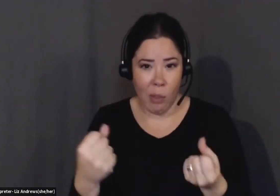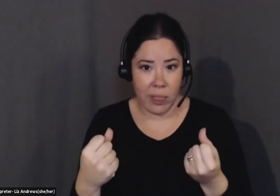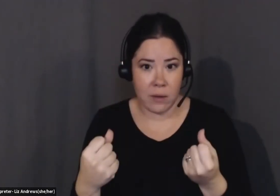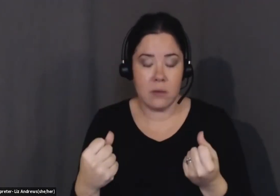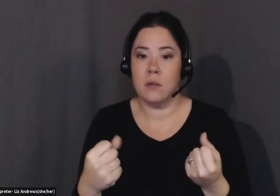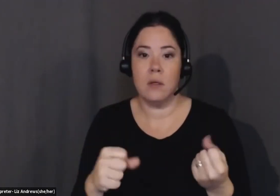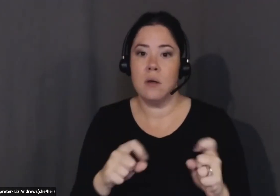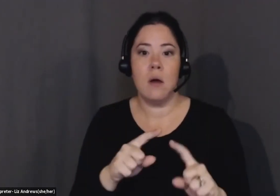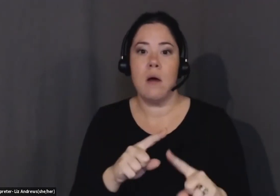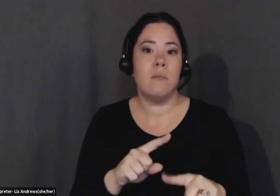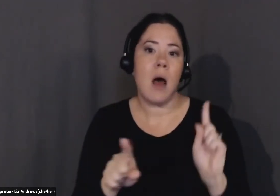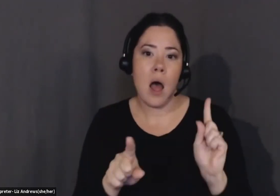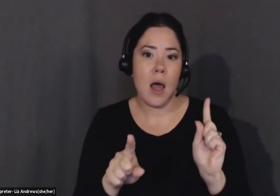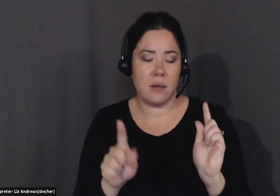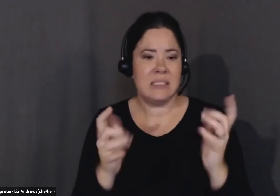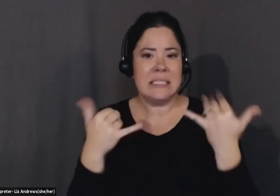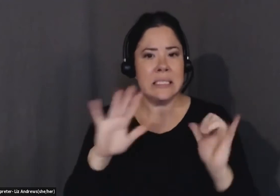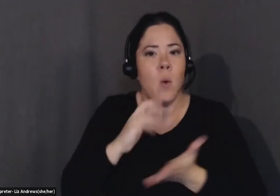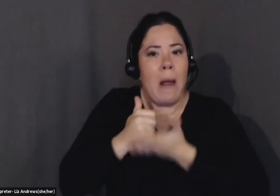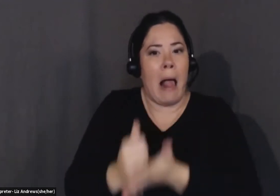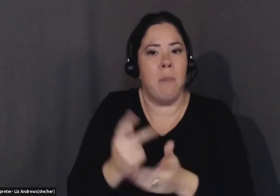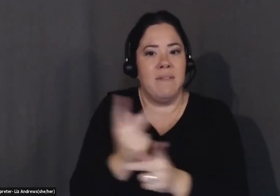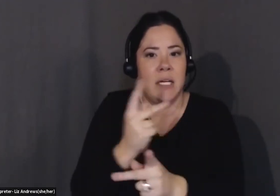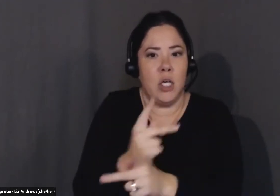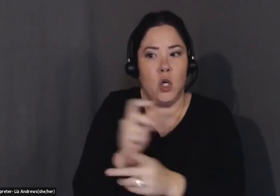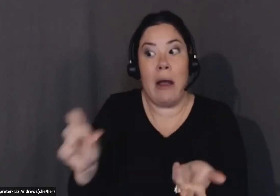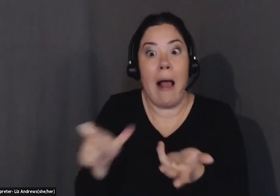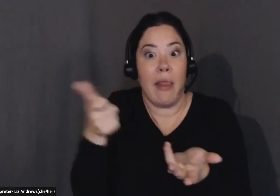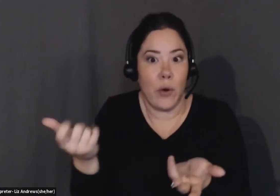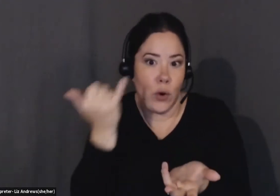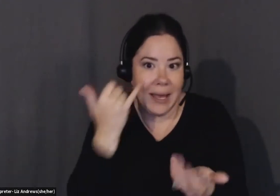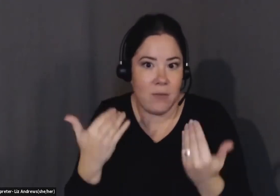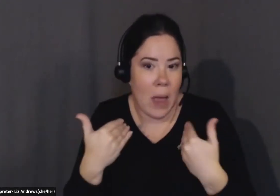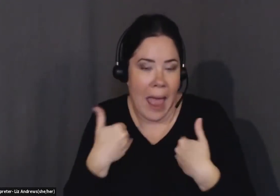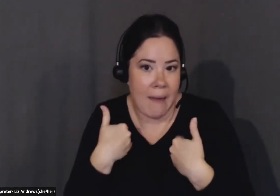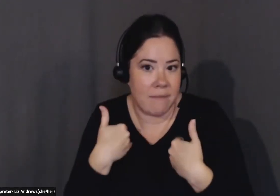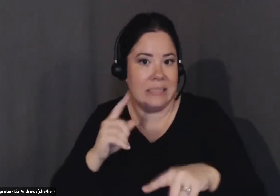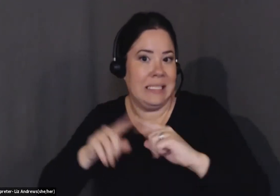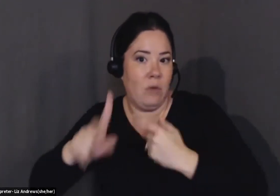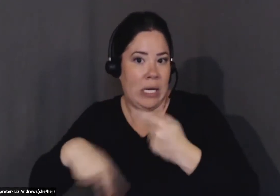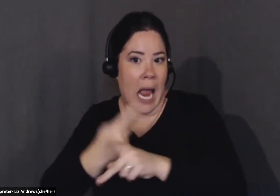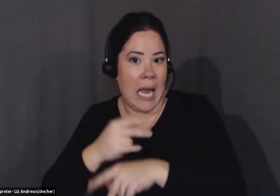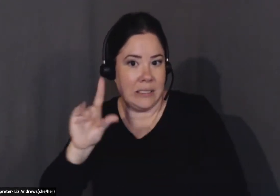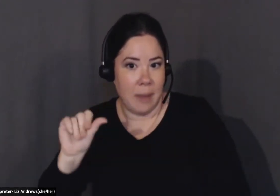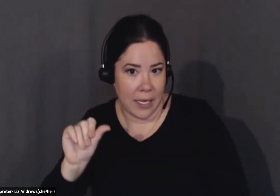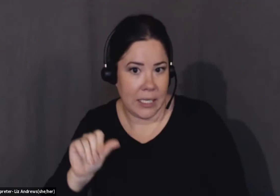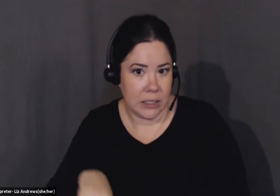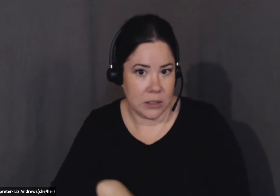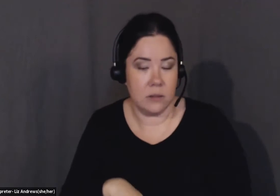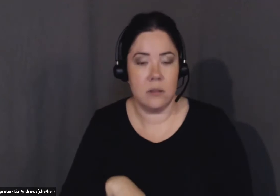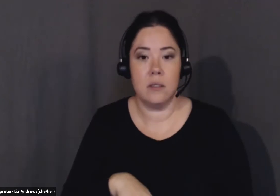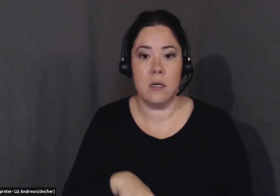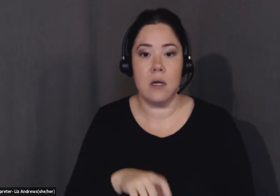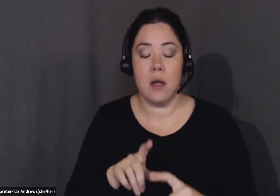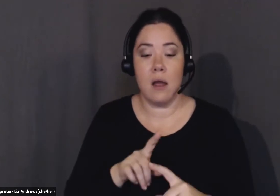doesn't mean that they won't help you figure out something if you have some sort of disability. But what they do is basically